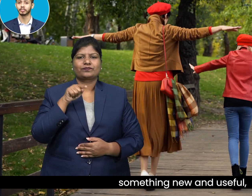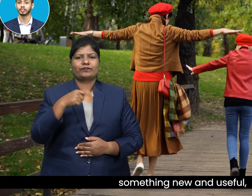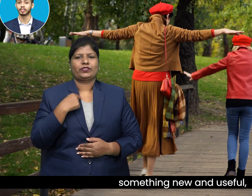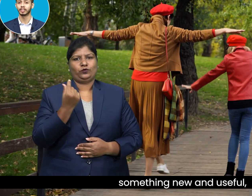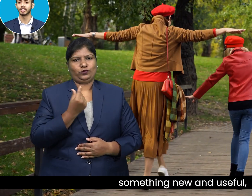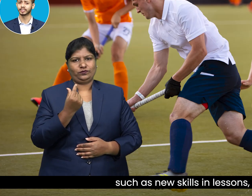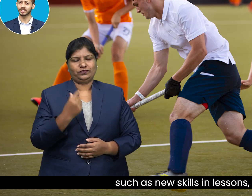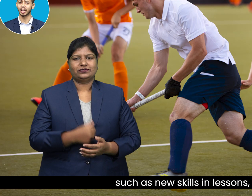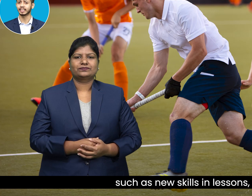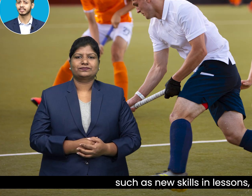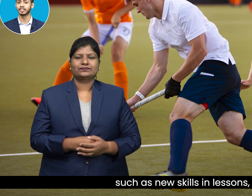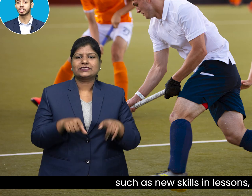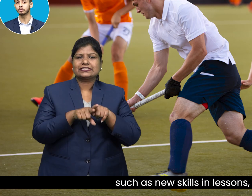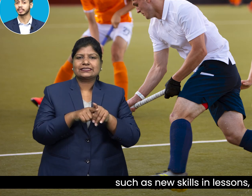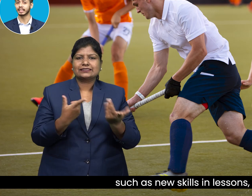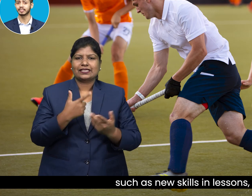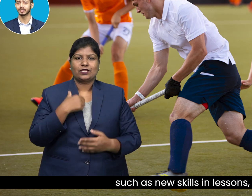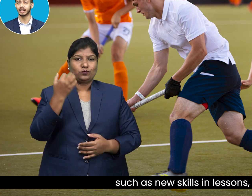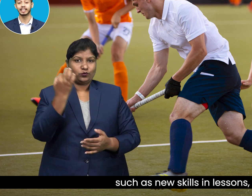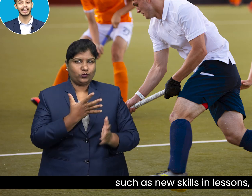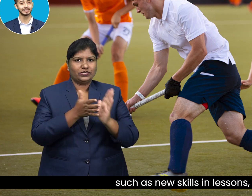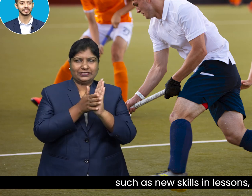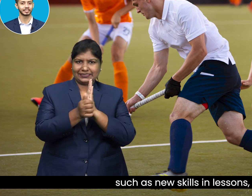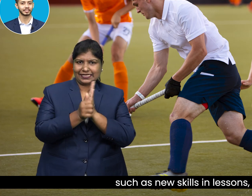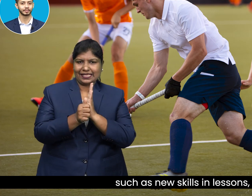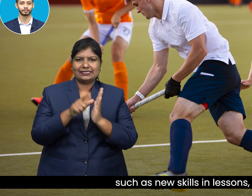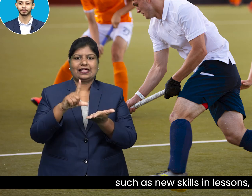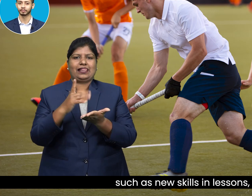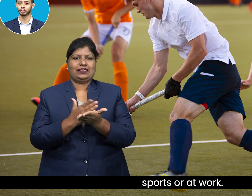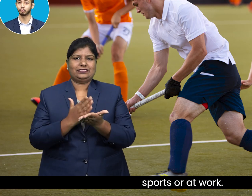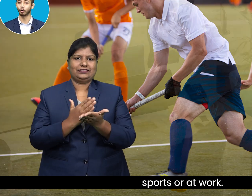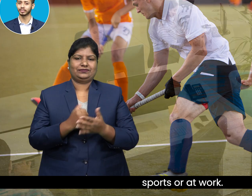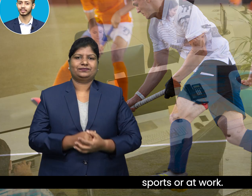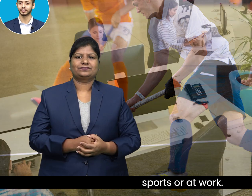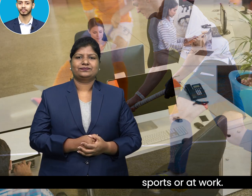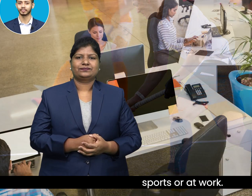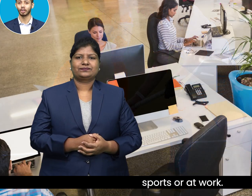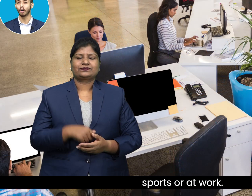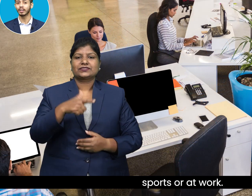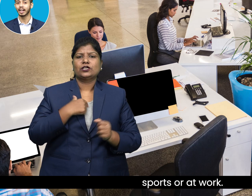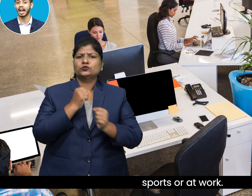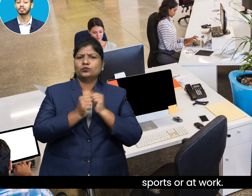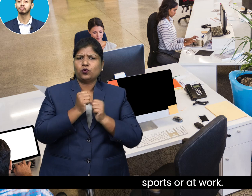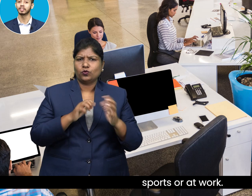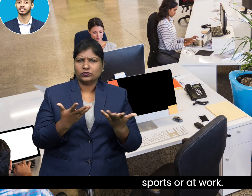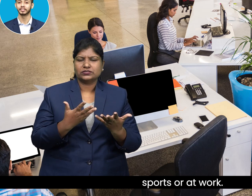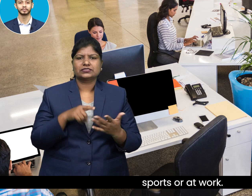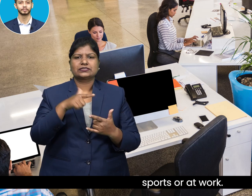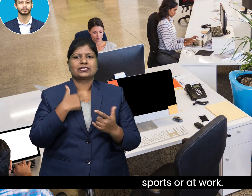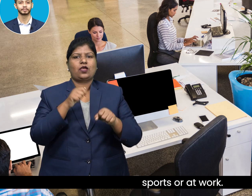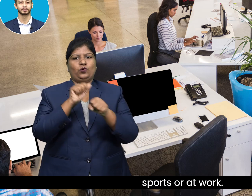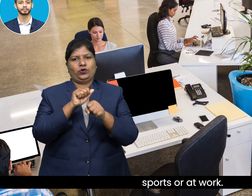useful, such as new skills in lessons, sports, or at